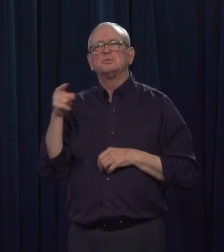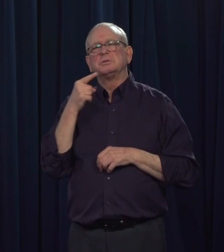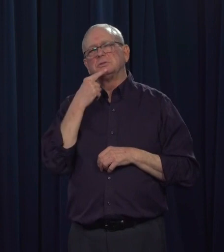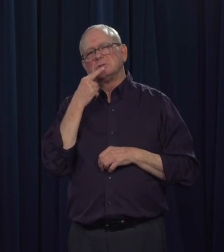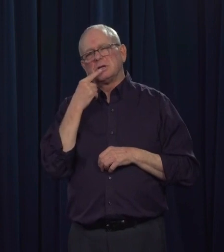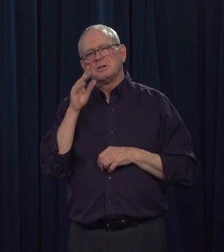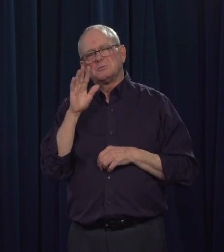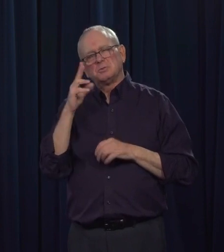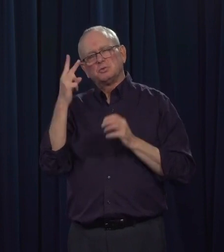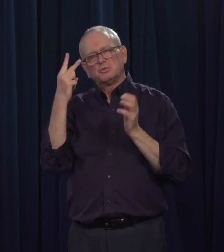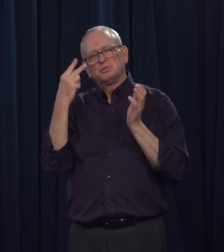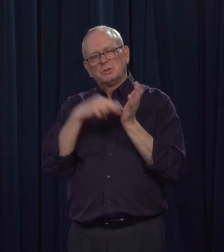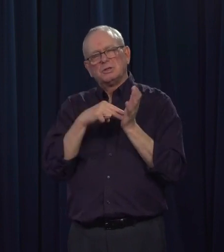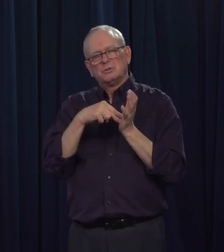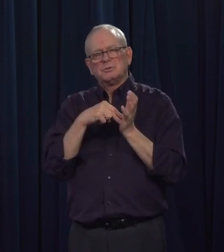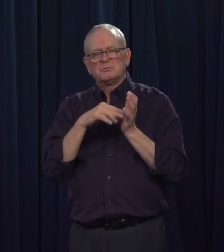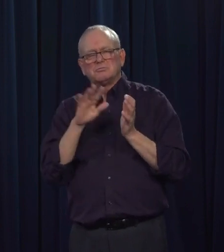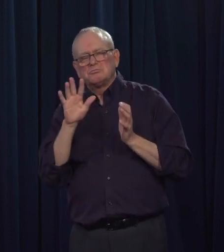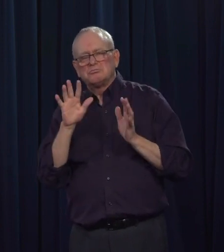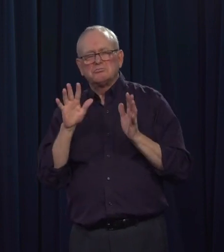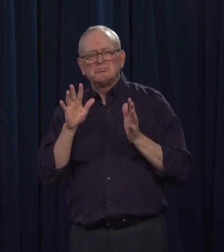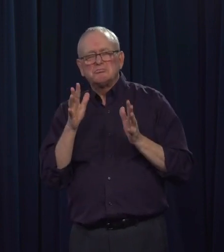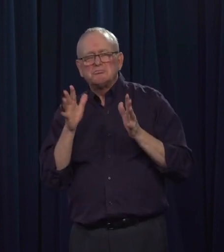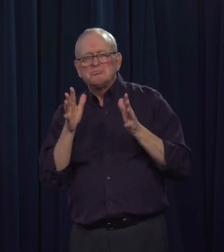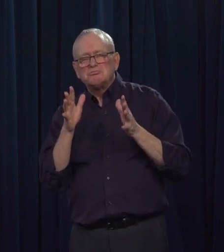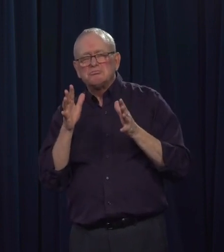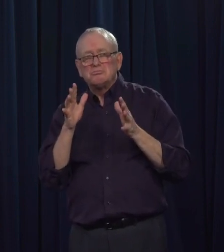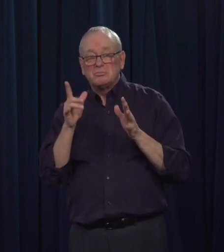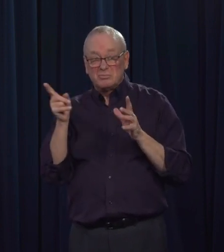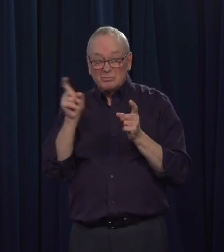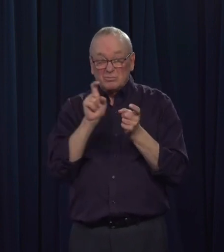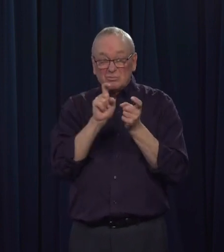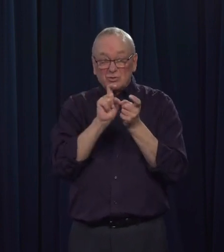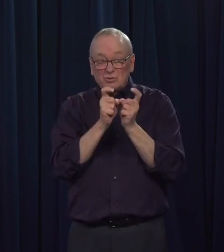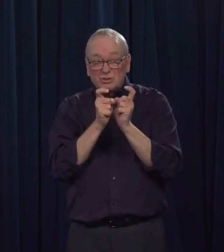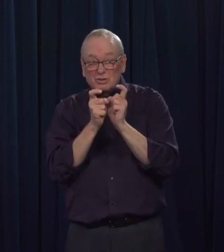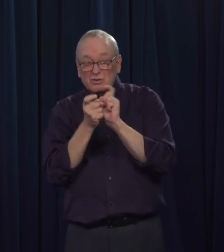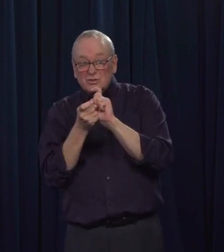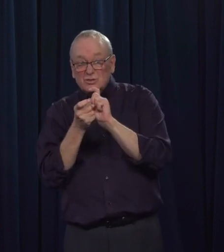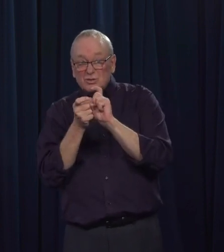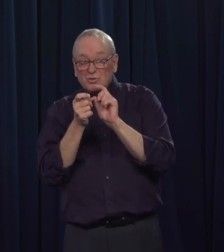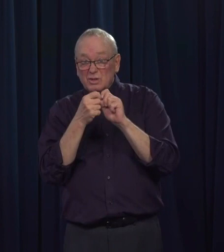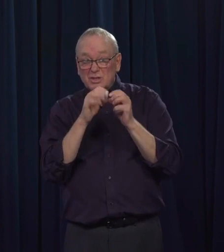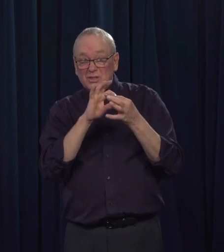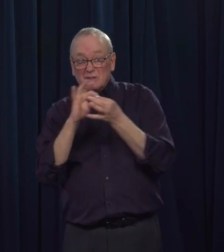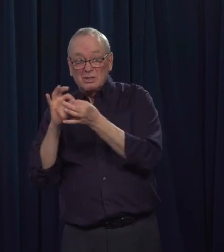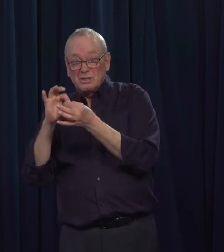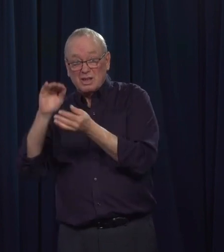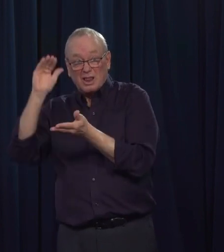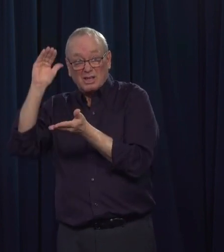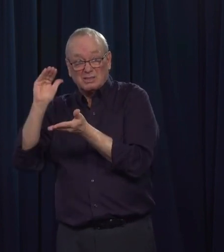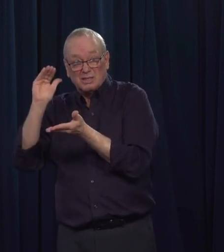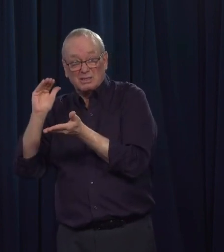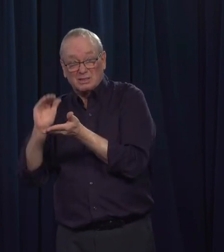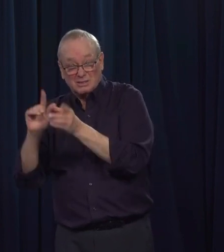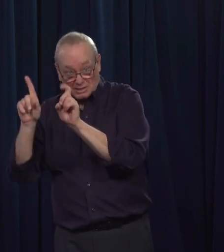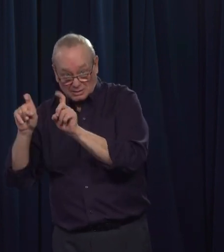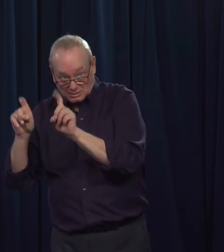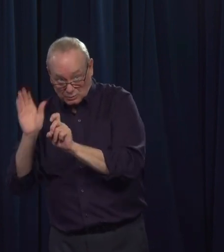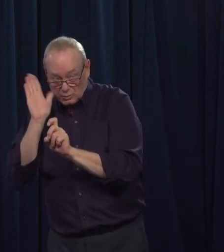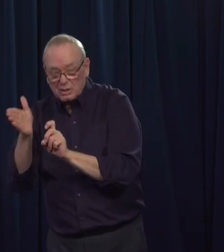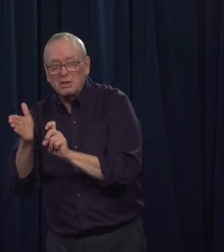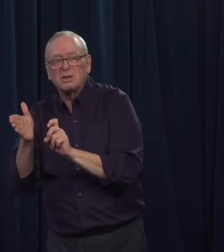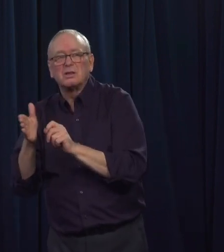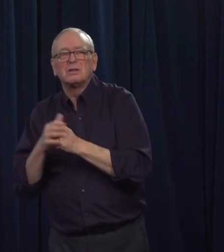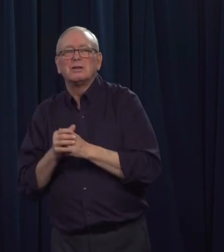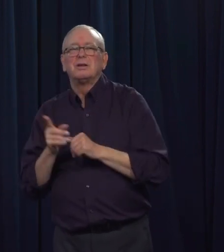tests? I don't anticipate that in the long term they will result in fewer daily tests. Our lab has,